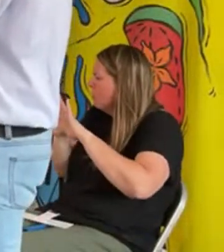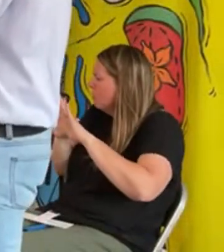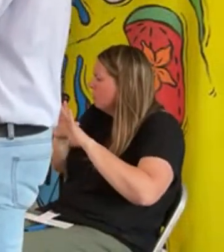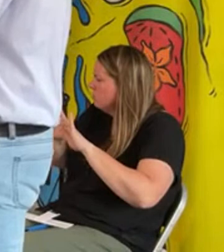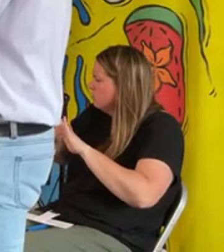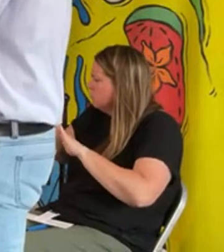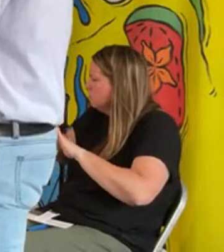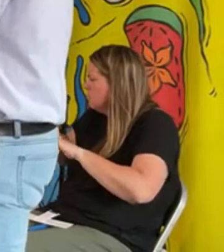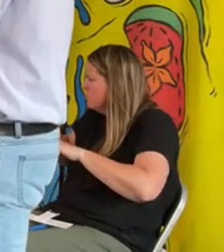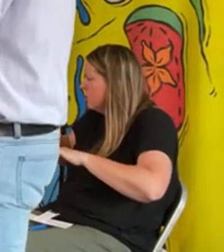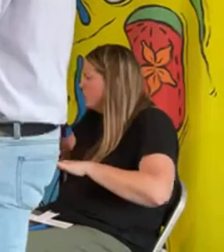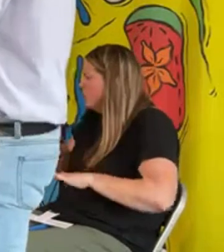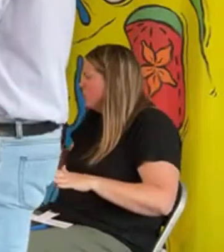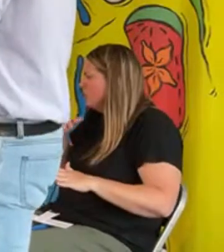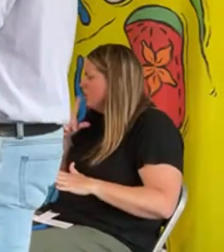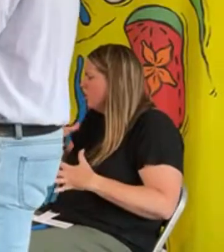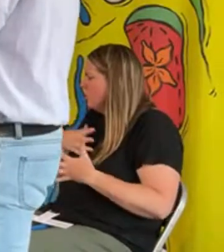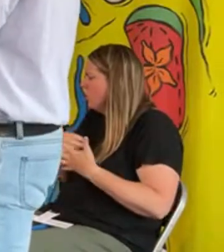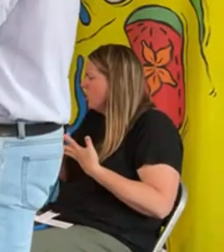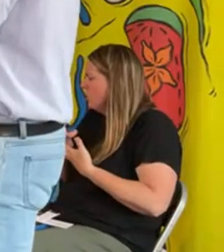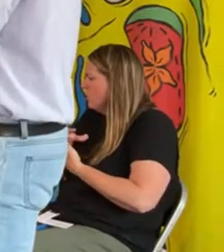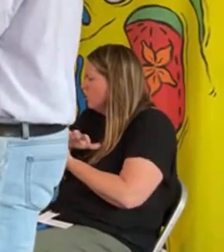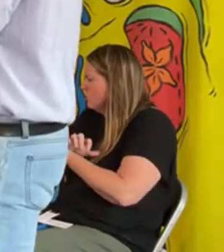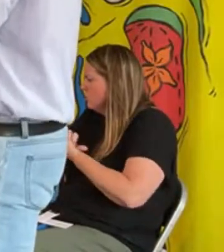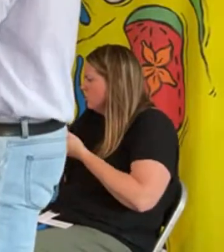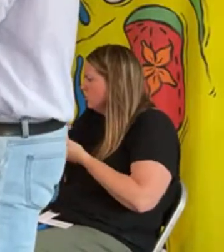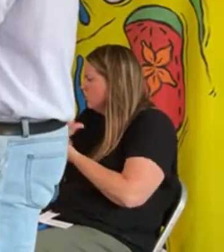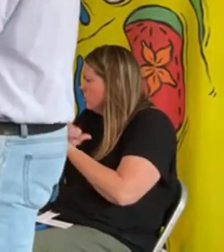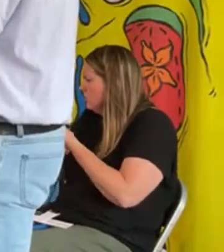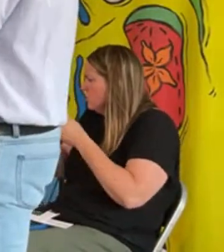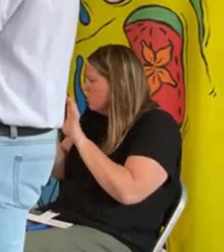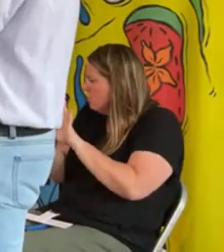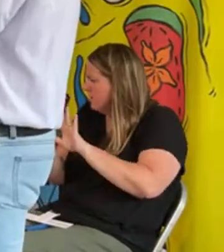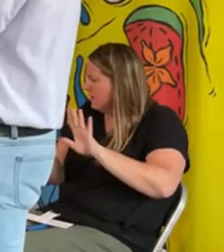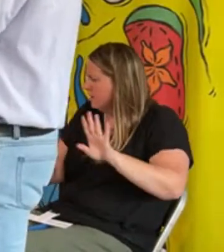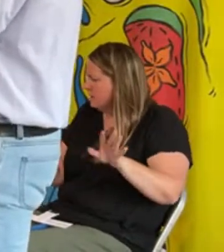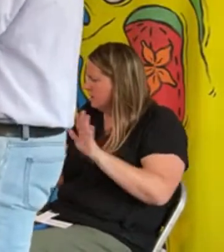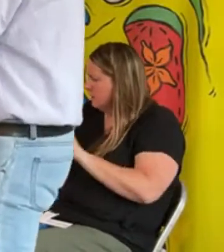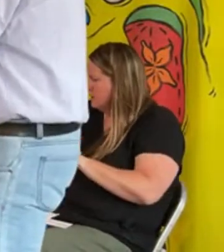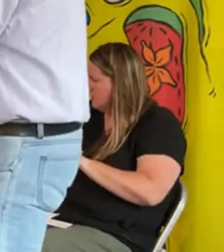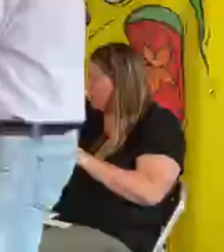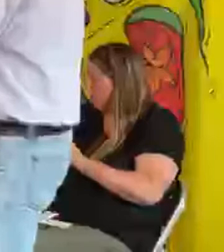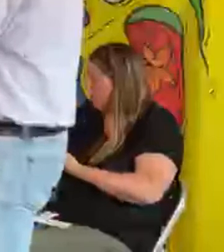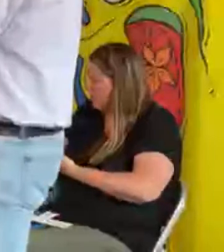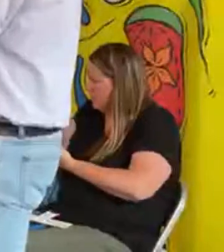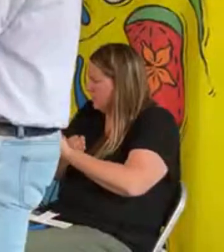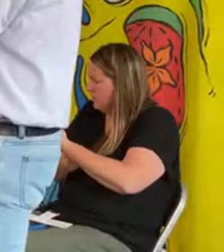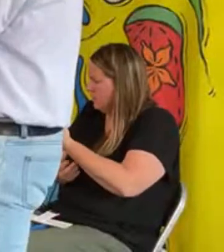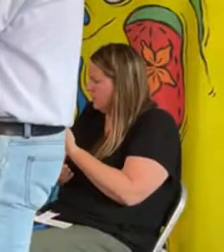you. Whitewashed walls and neighbors' hands. Oh,